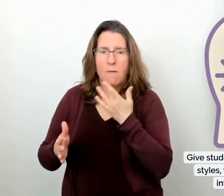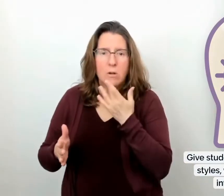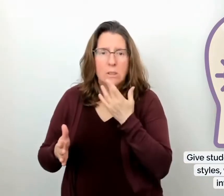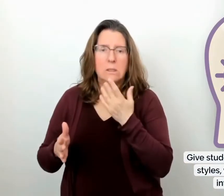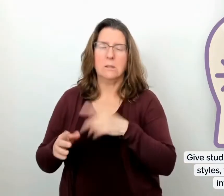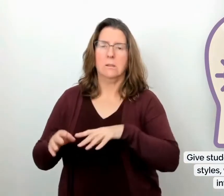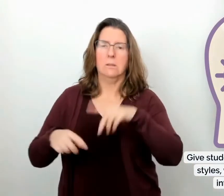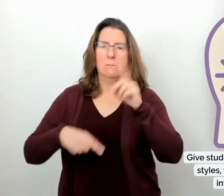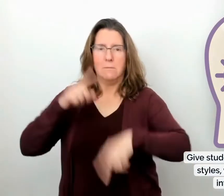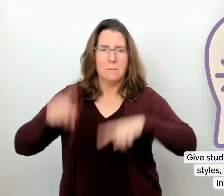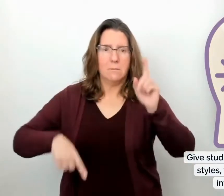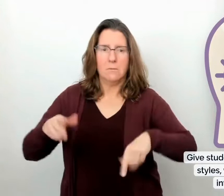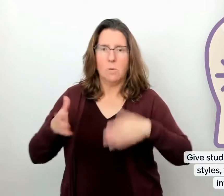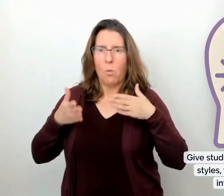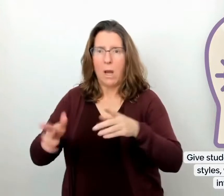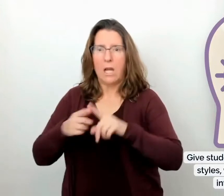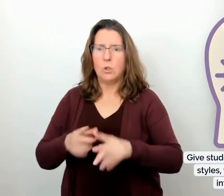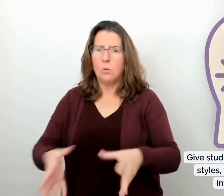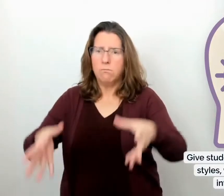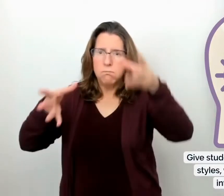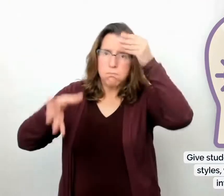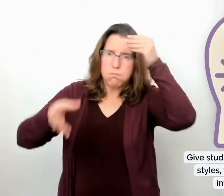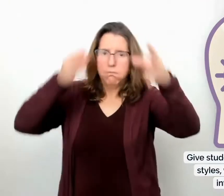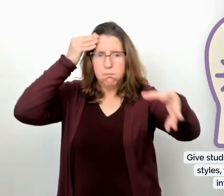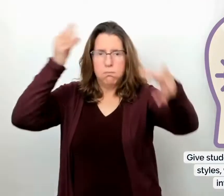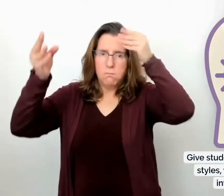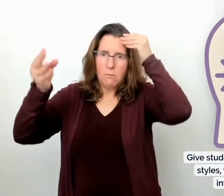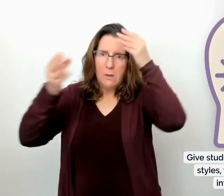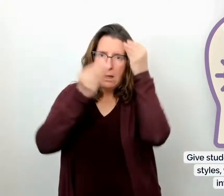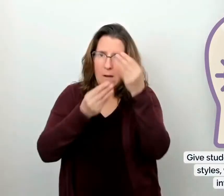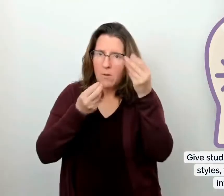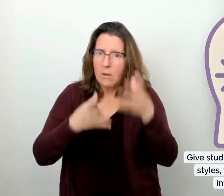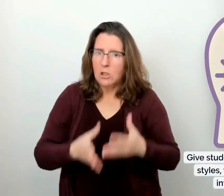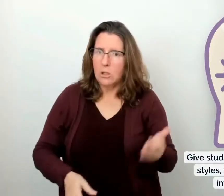various ways that consider the diverse learning styles of the students in your classroom.